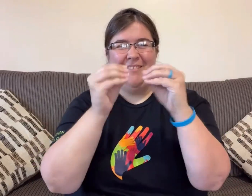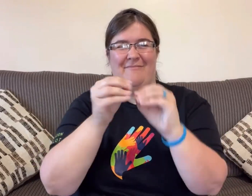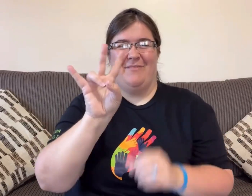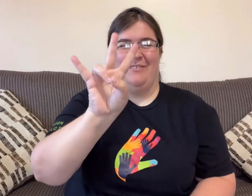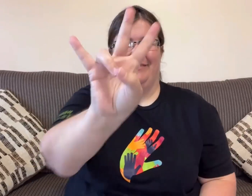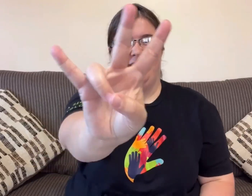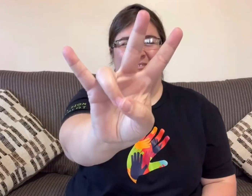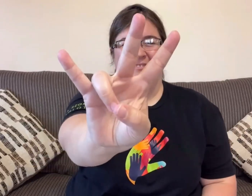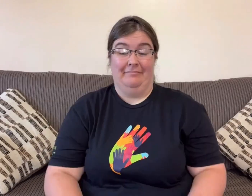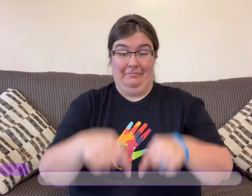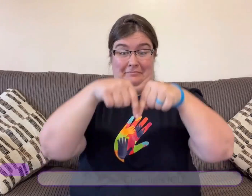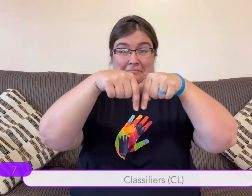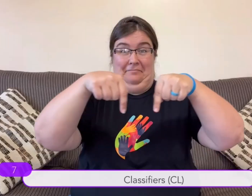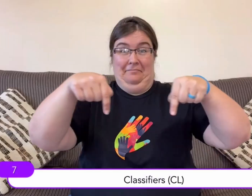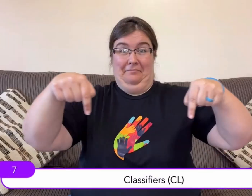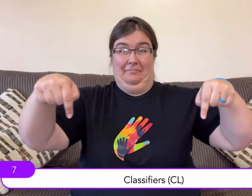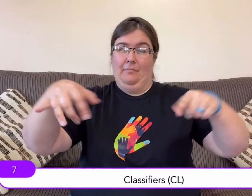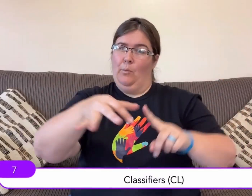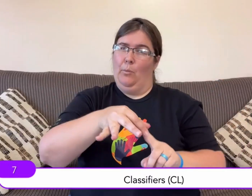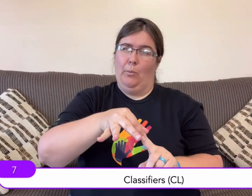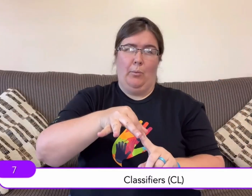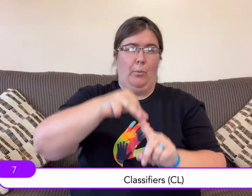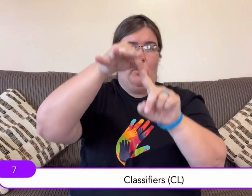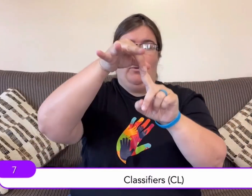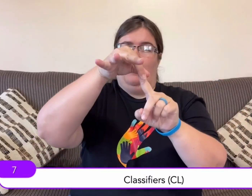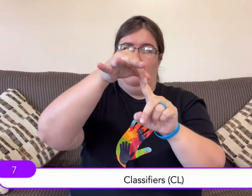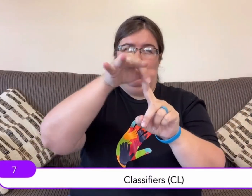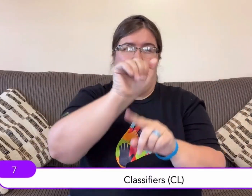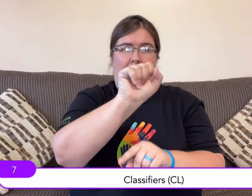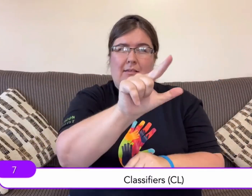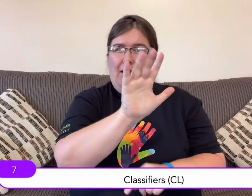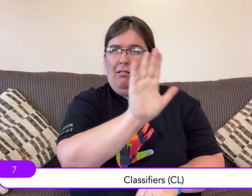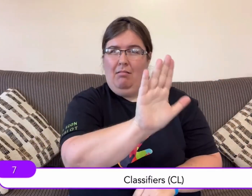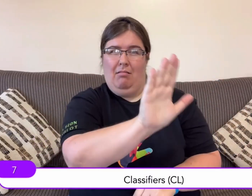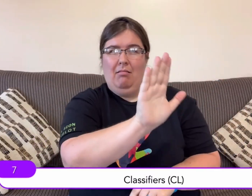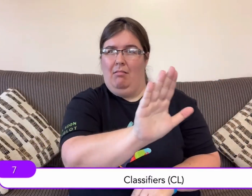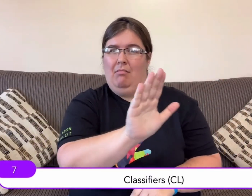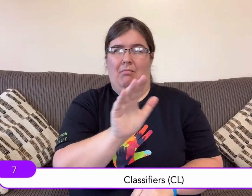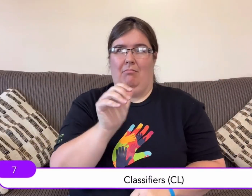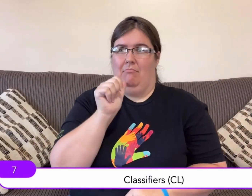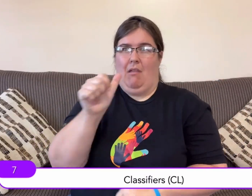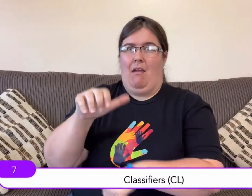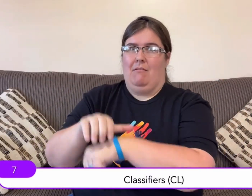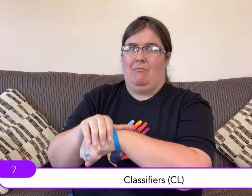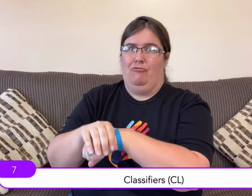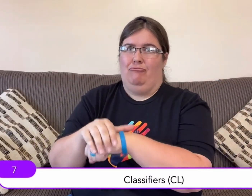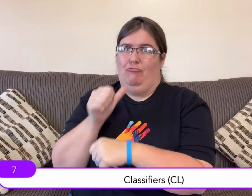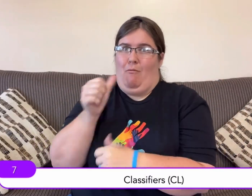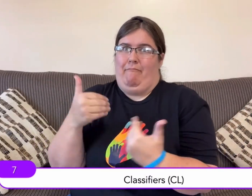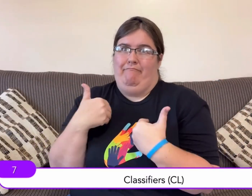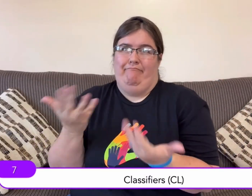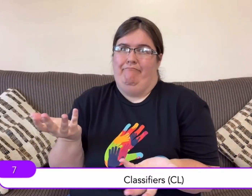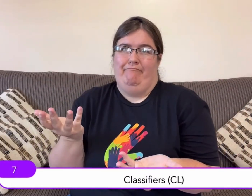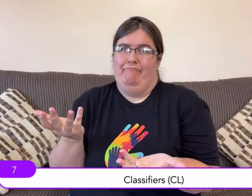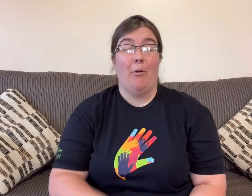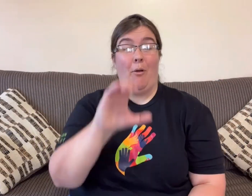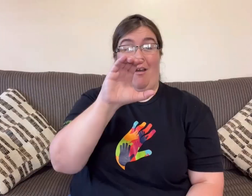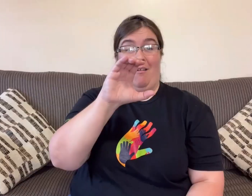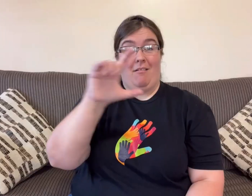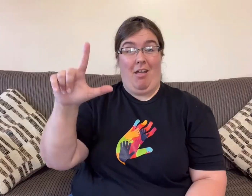Number 7, classifiers. And this is completely unique to ASL. There is no equivalent in English.